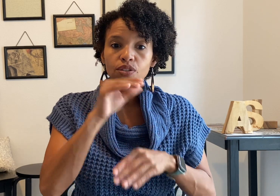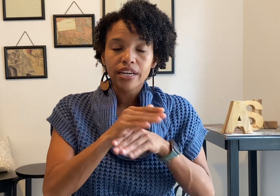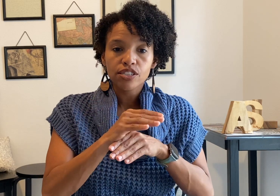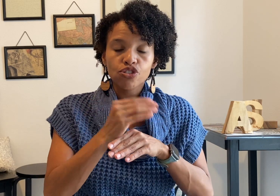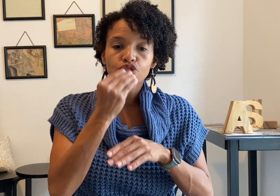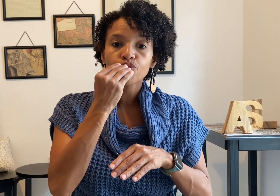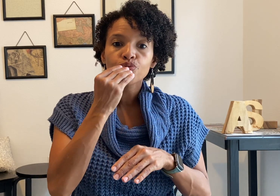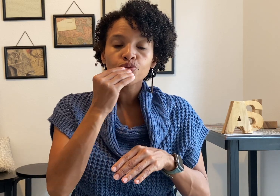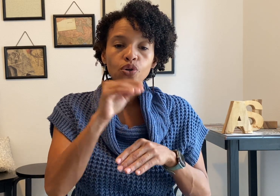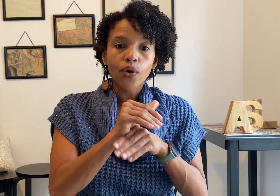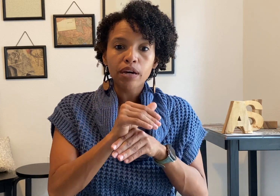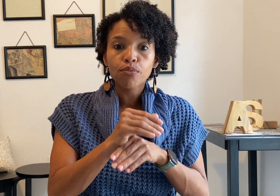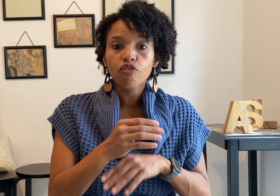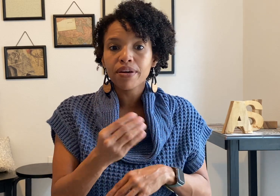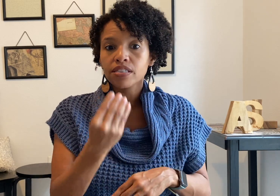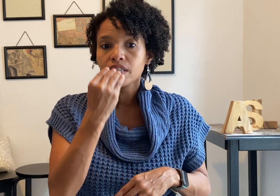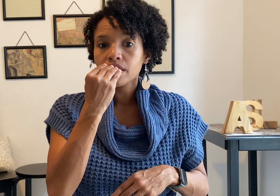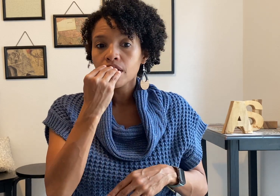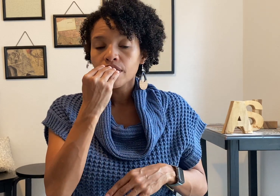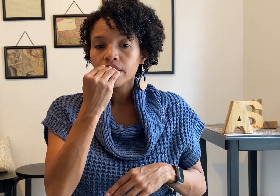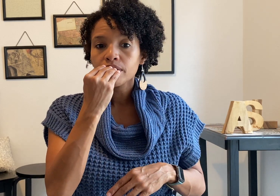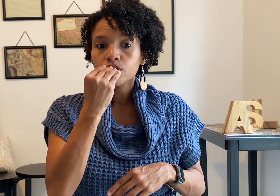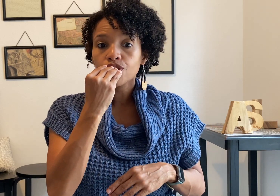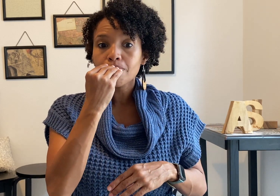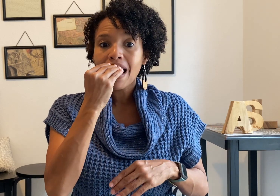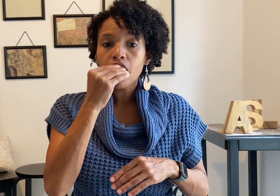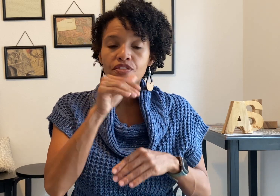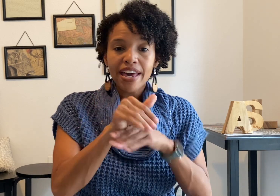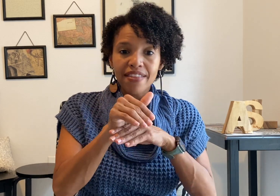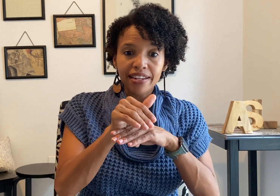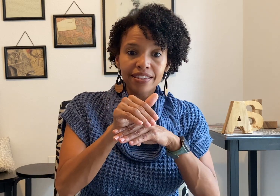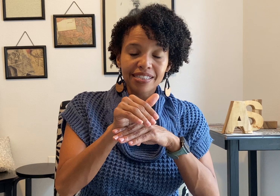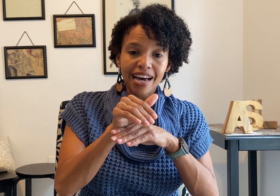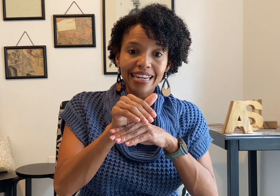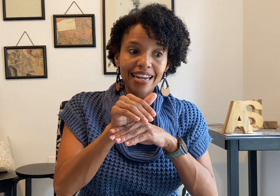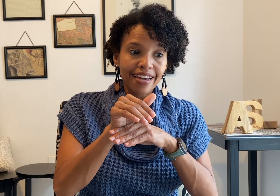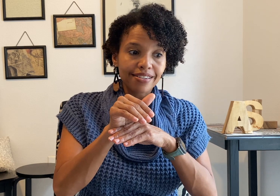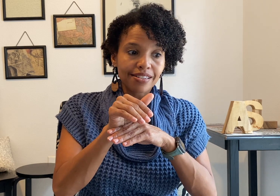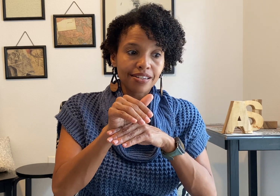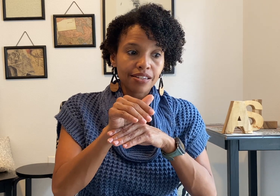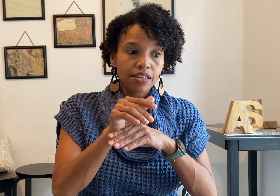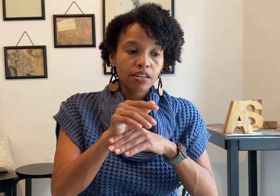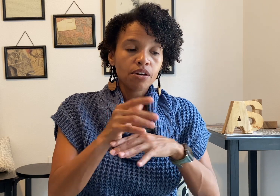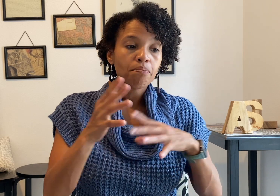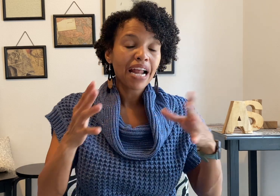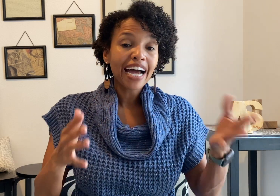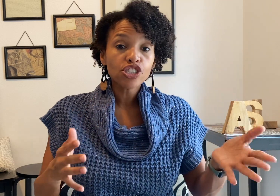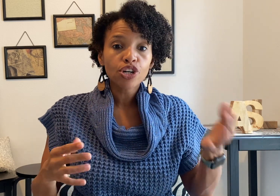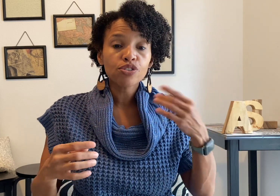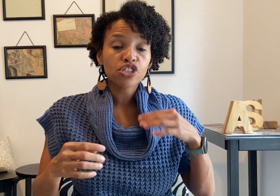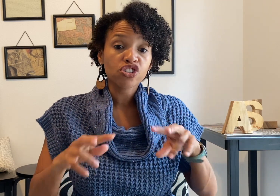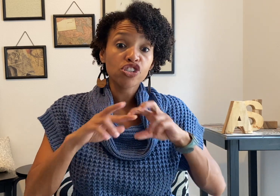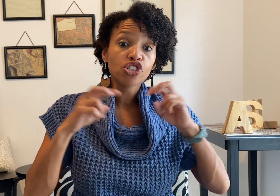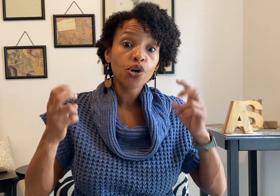It's two quick movements to the mouth and then the sign night. But I chose to just show that